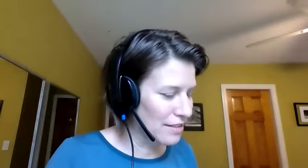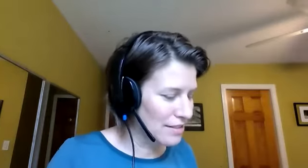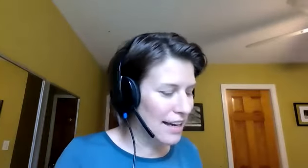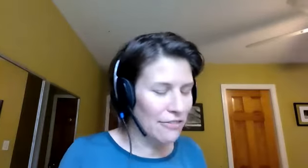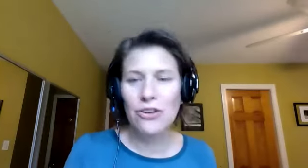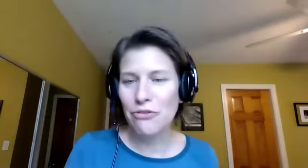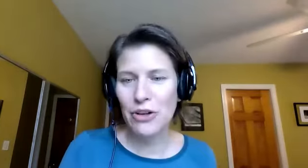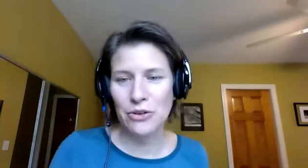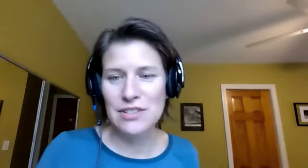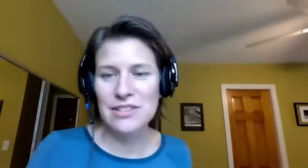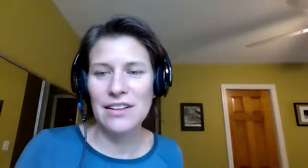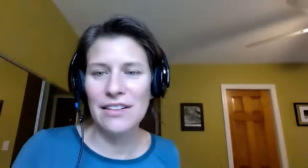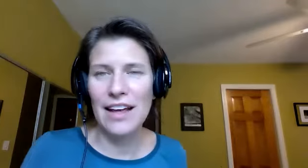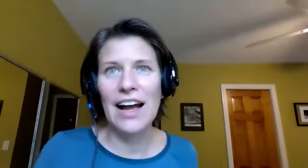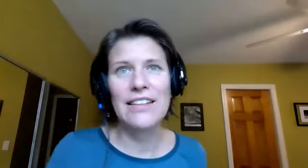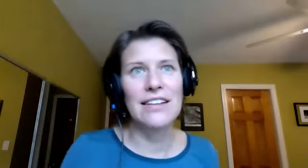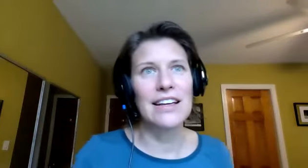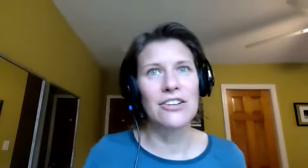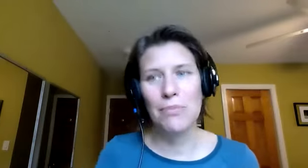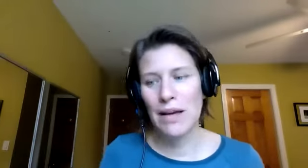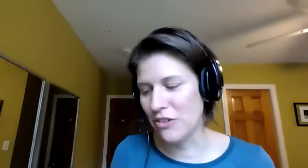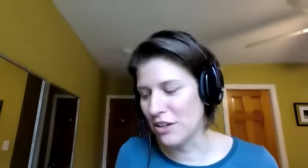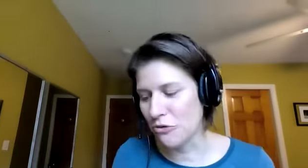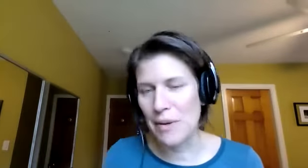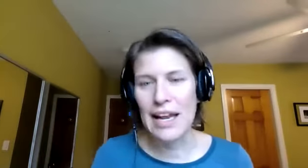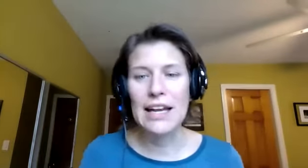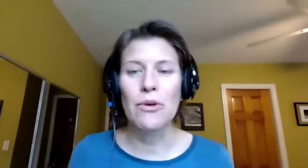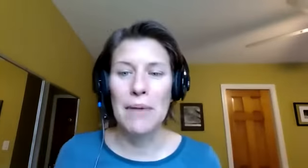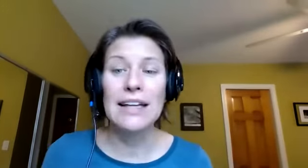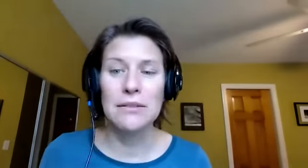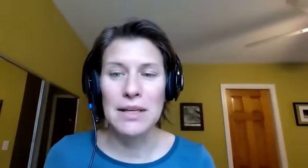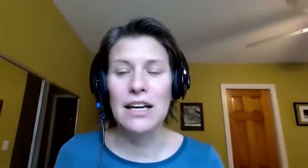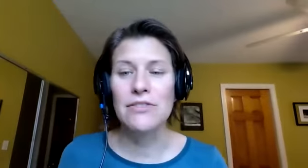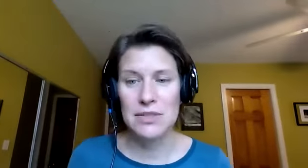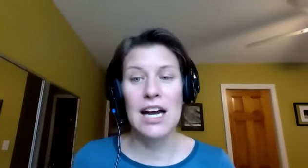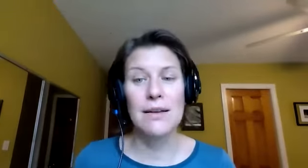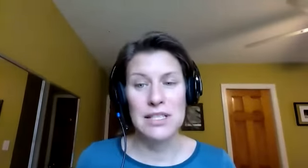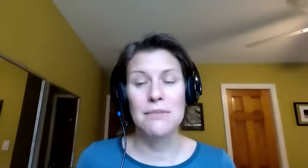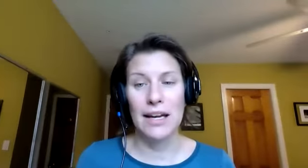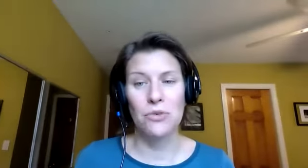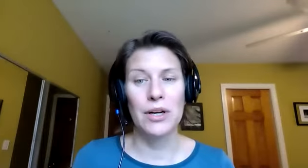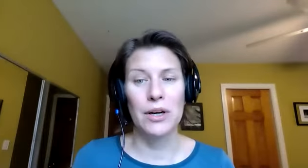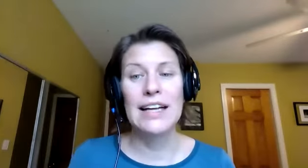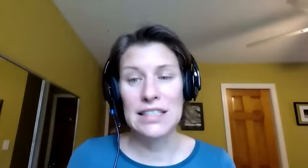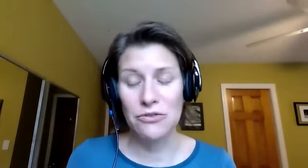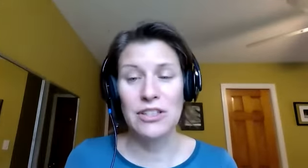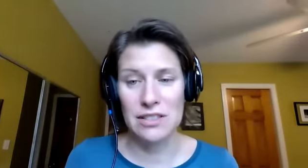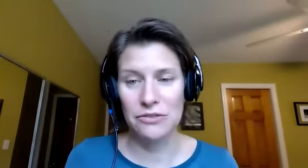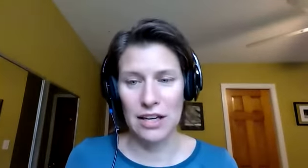several folks that I think could benefit hearing from it. And it reminded me of some times in my career where I did feel self doubt.